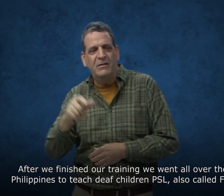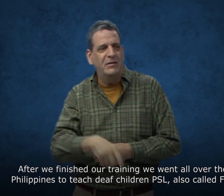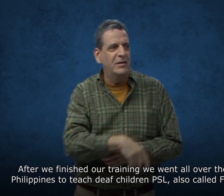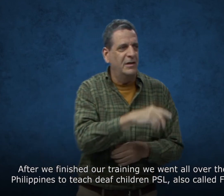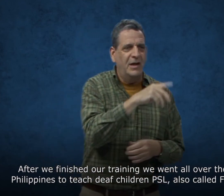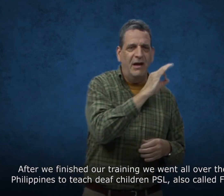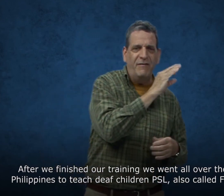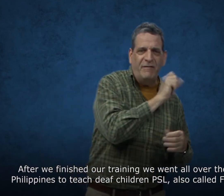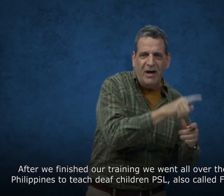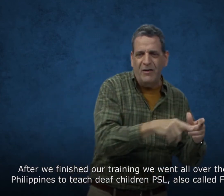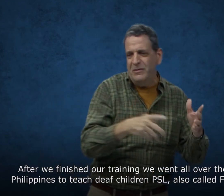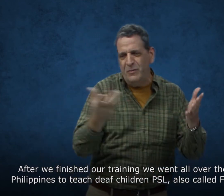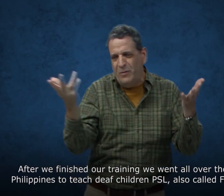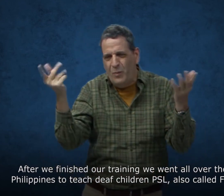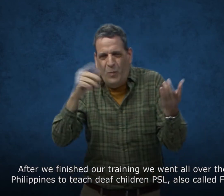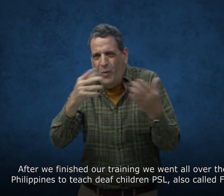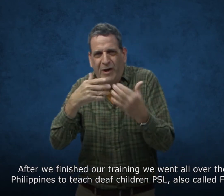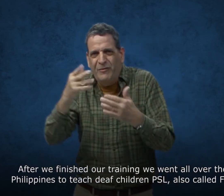PSL, also called FSL.